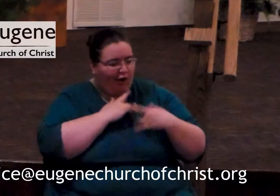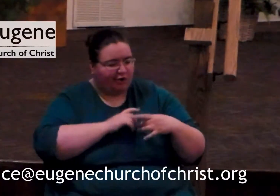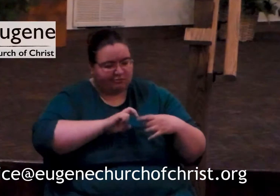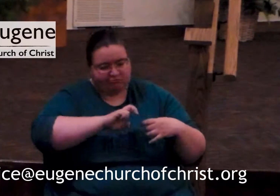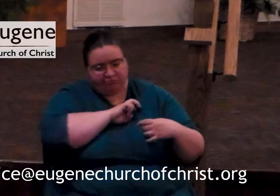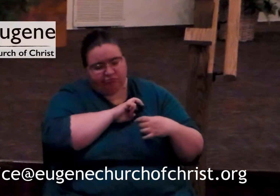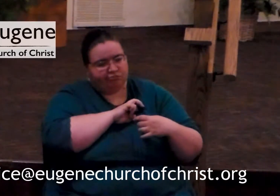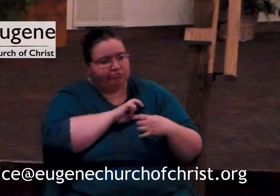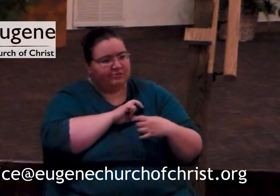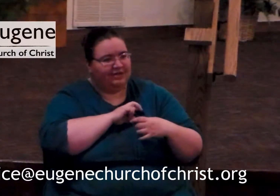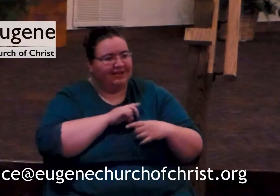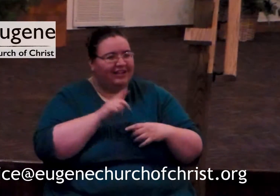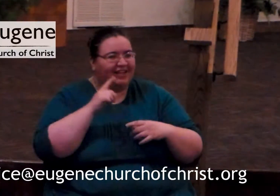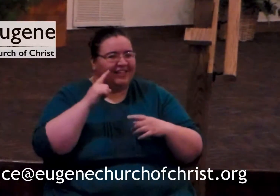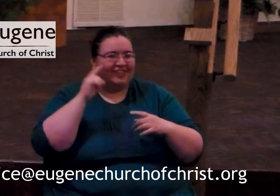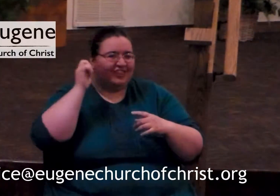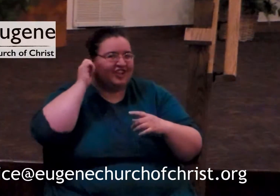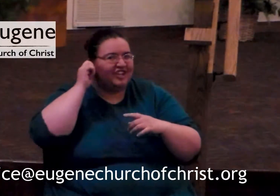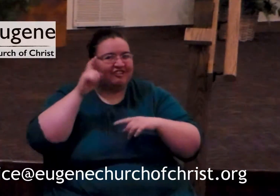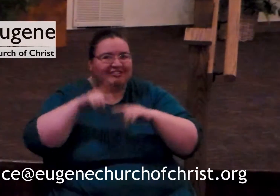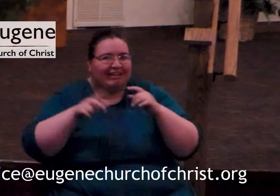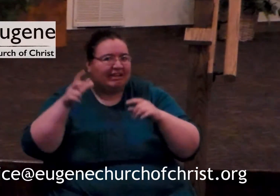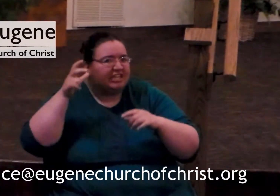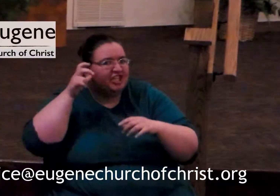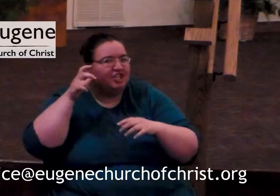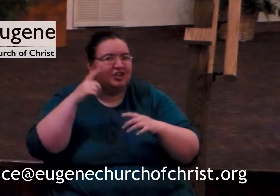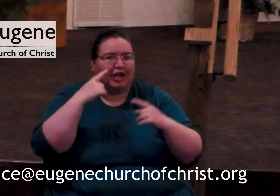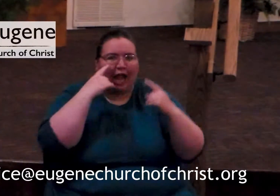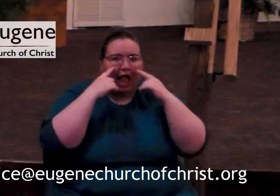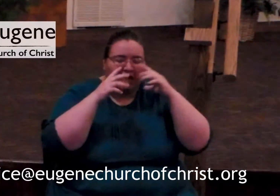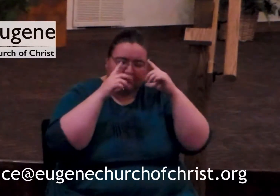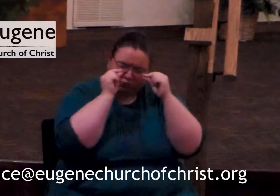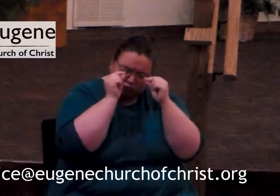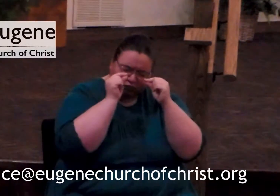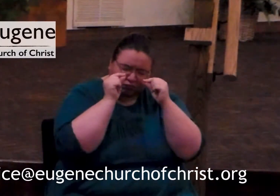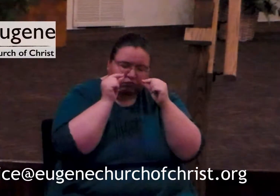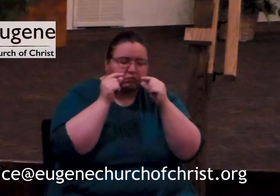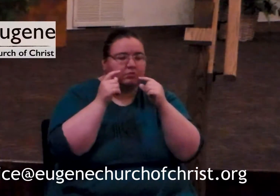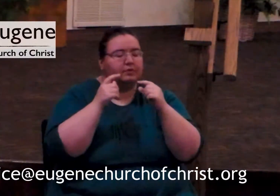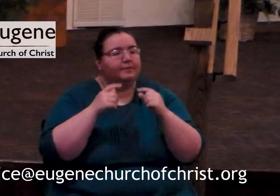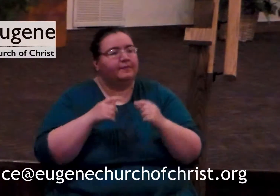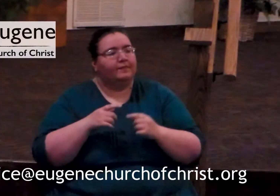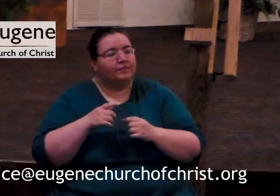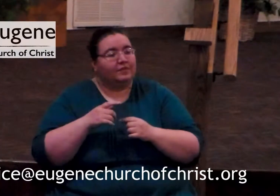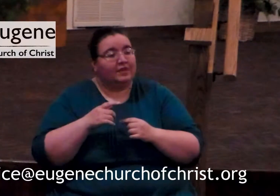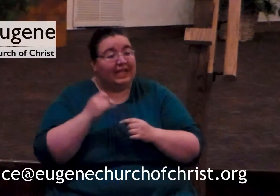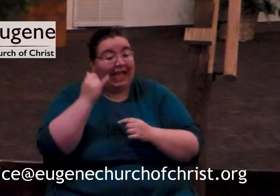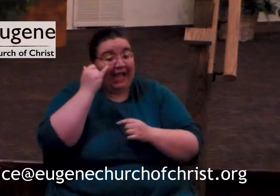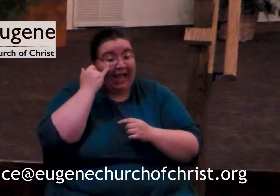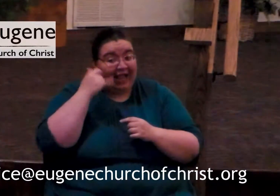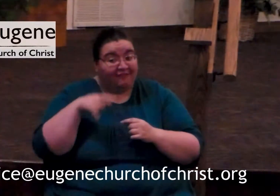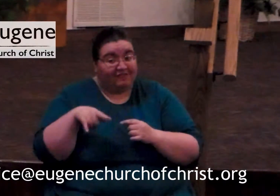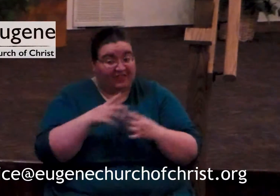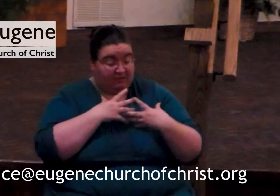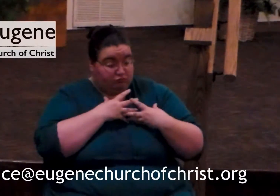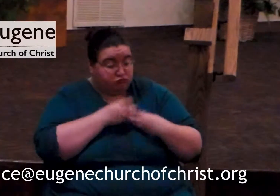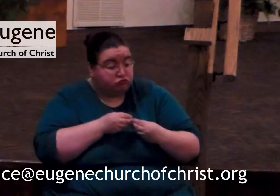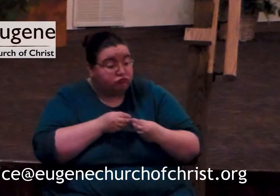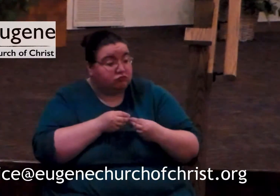eyes. Otherwise they might see with their eyes, hear with their ears, understand with their hearts, and turn, and I would heal them. But